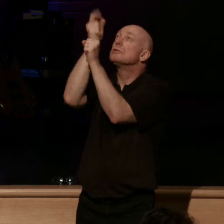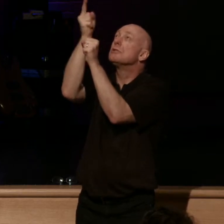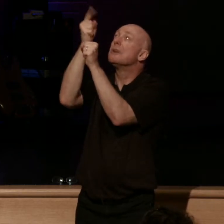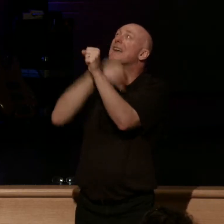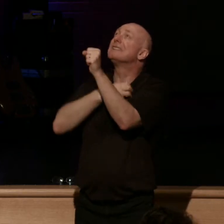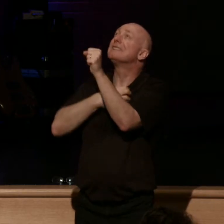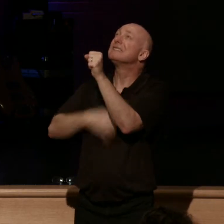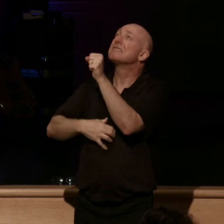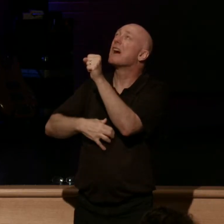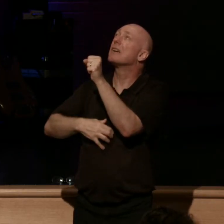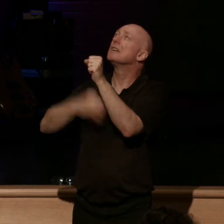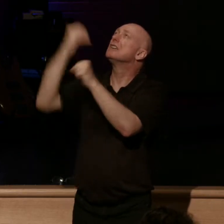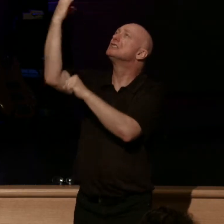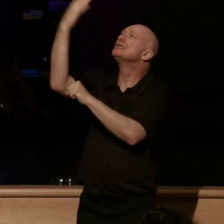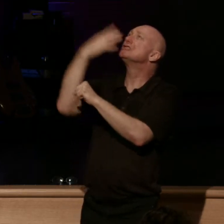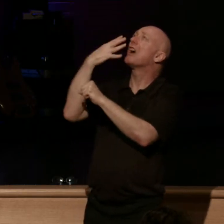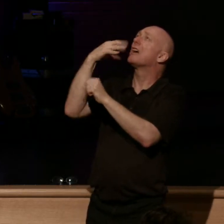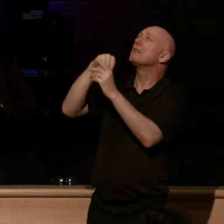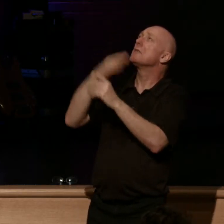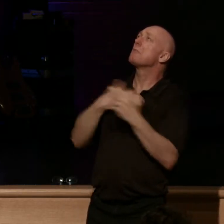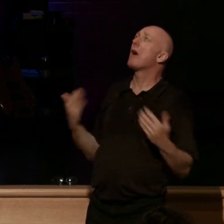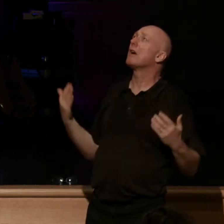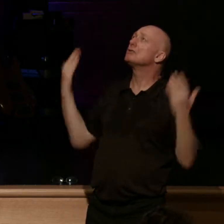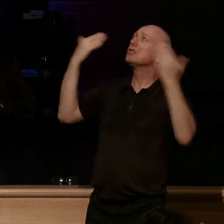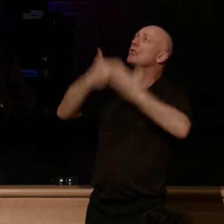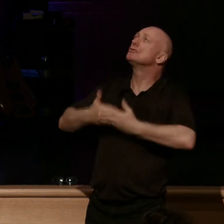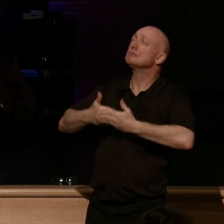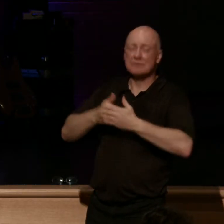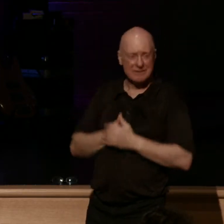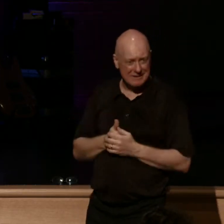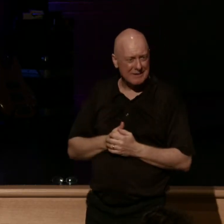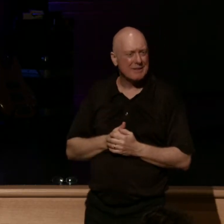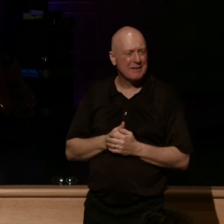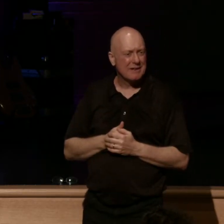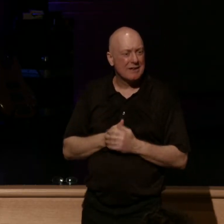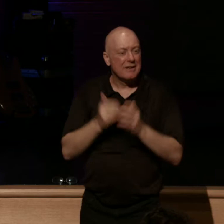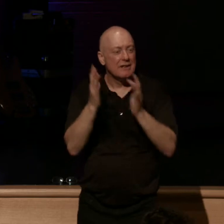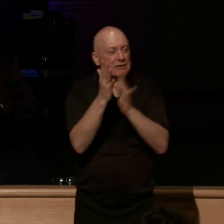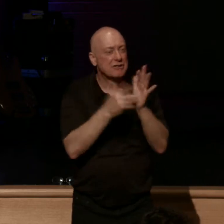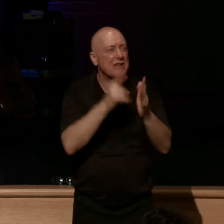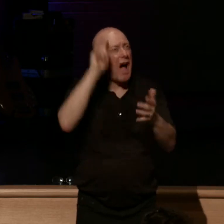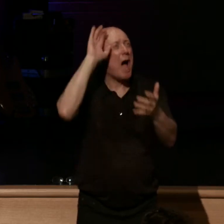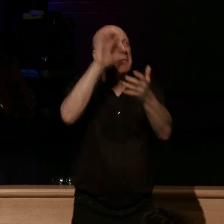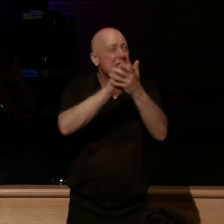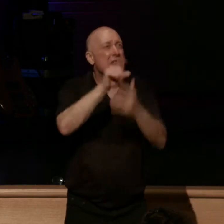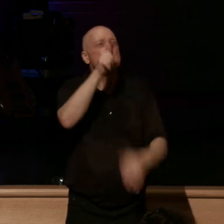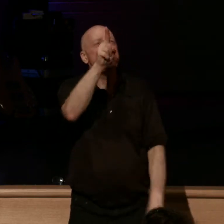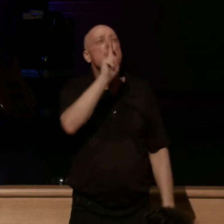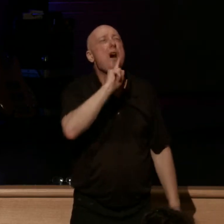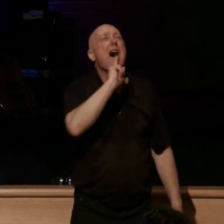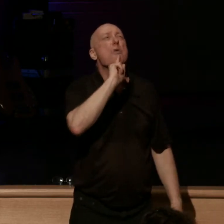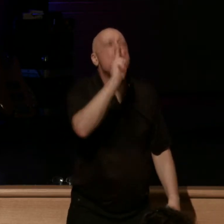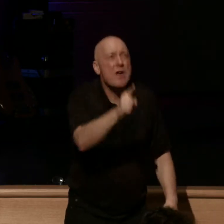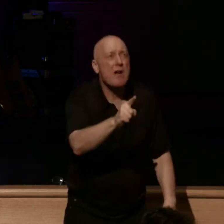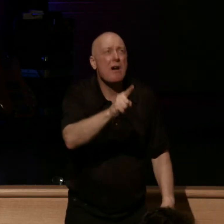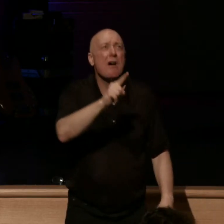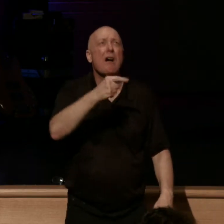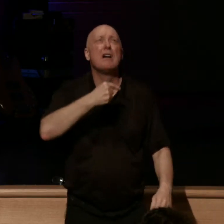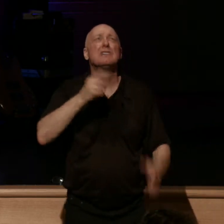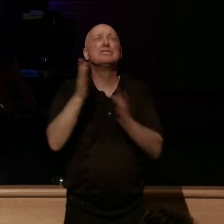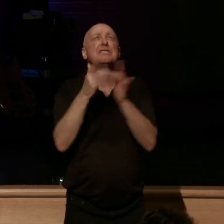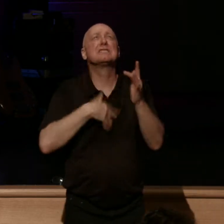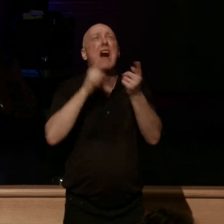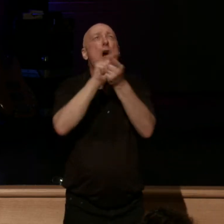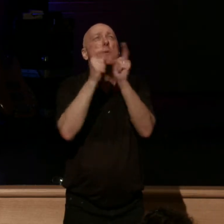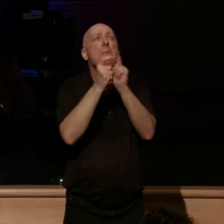desire for his light to shine in the darkness of their life. Jesus, I believe you are real. Jesus, I repent of